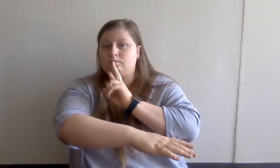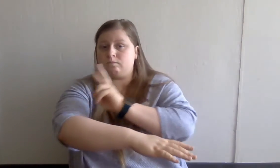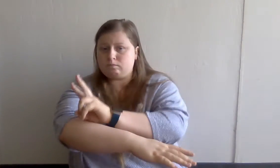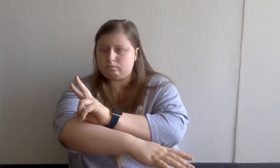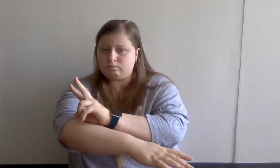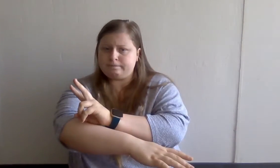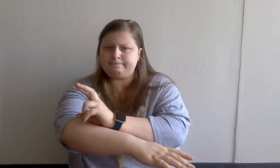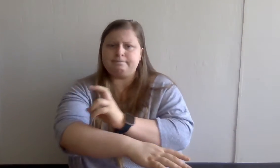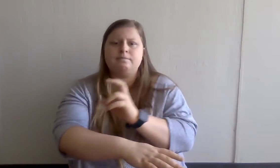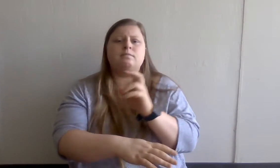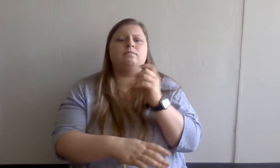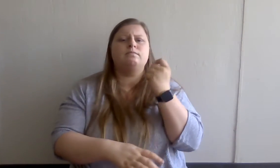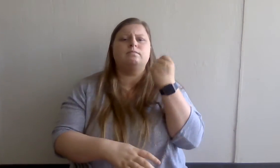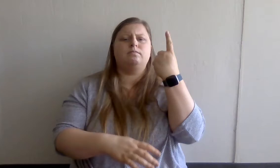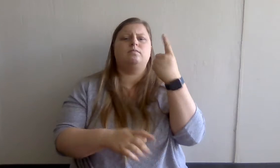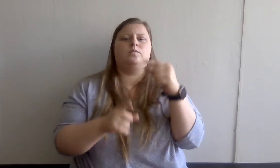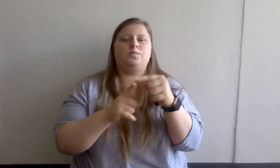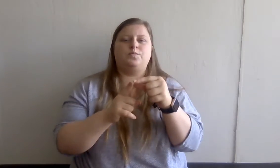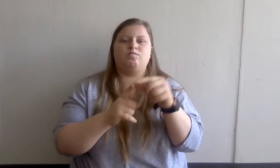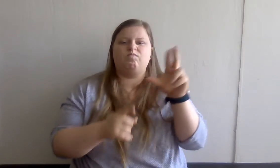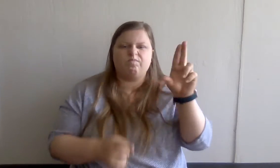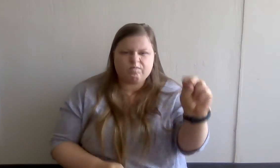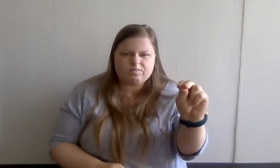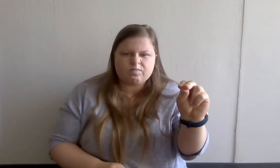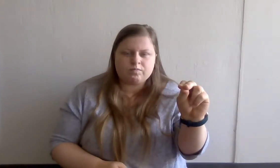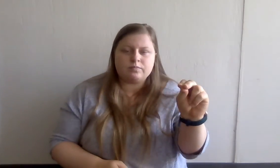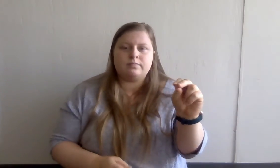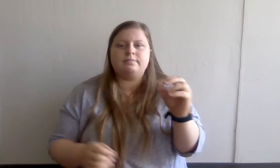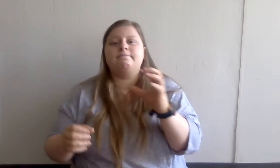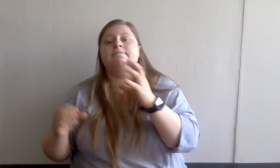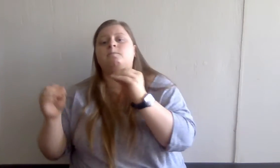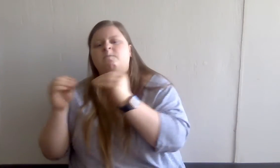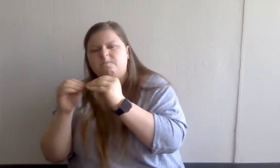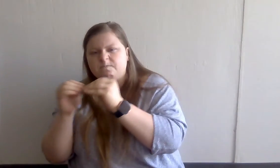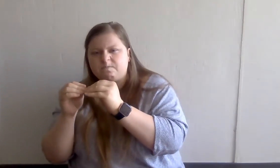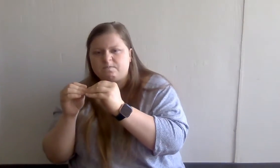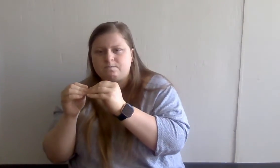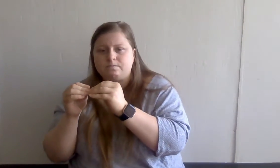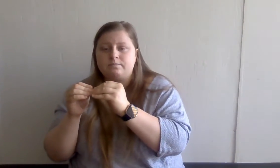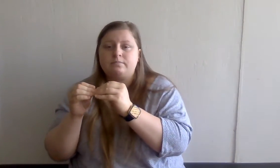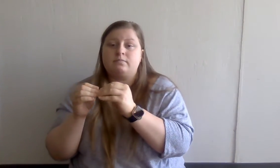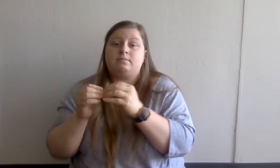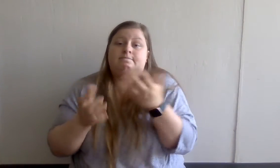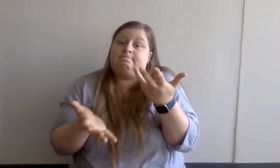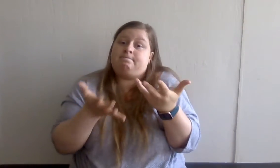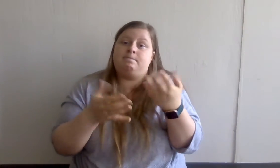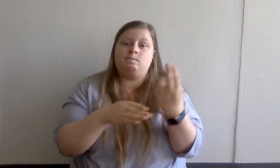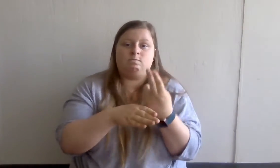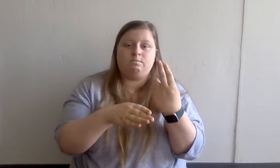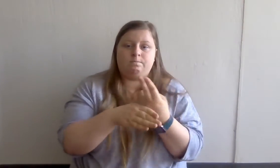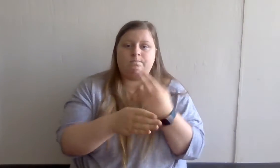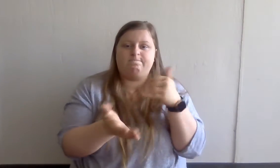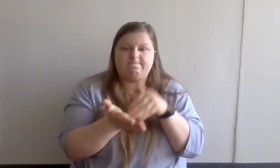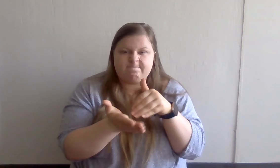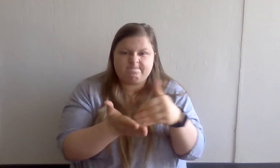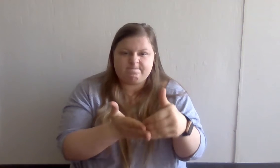For children between the ages of 1 and 2, they understand the word no and more and use them often.